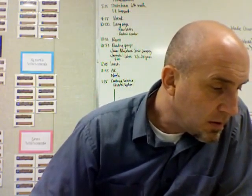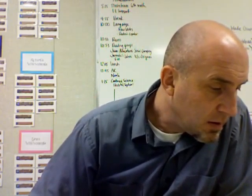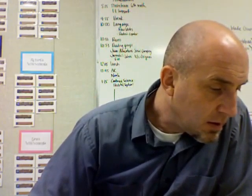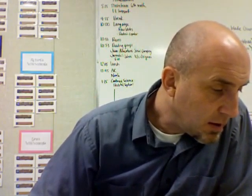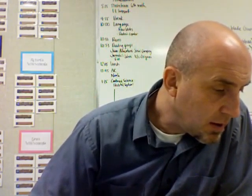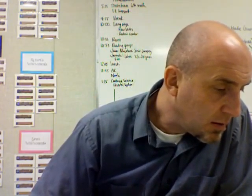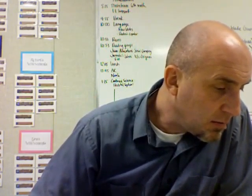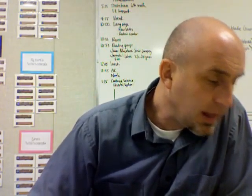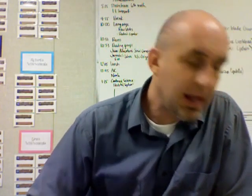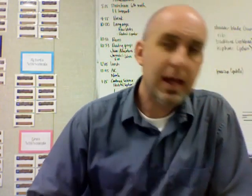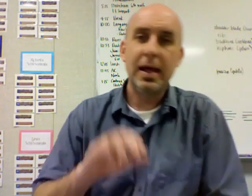Alright?